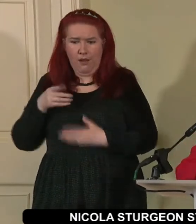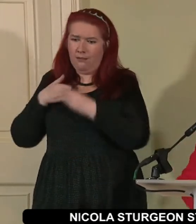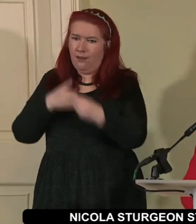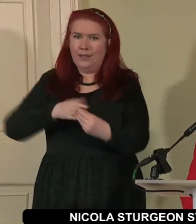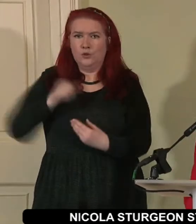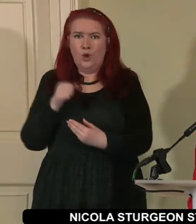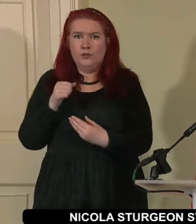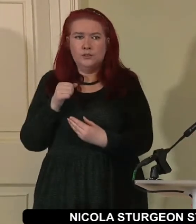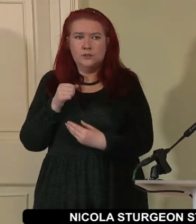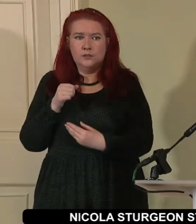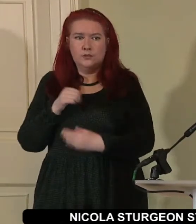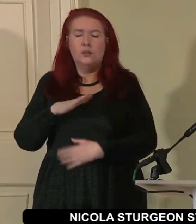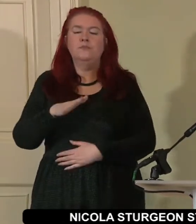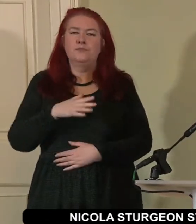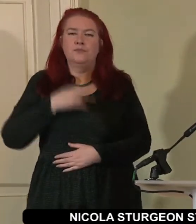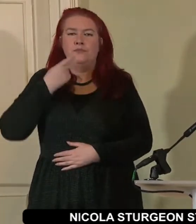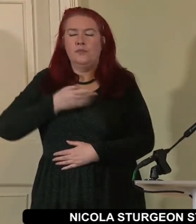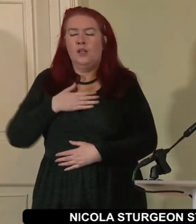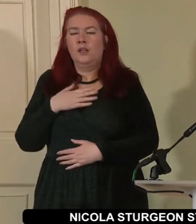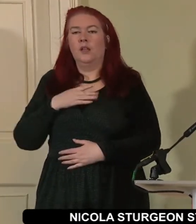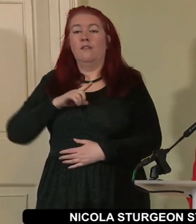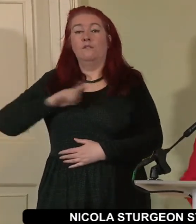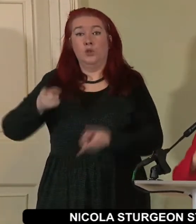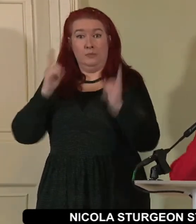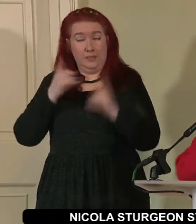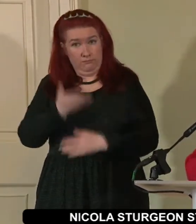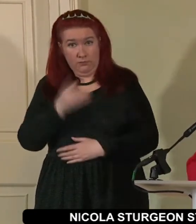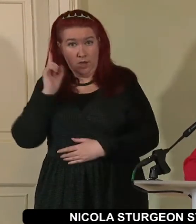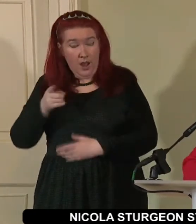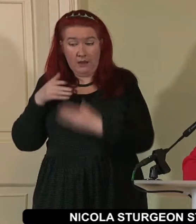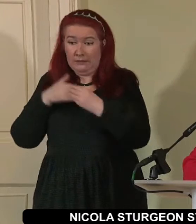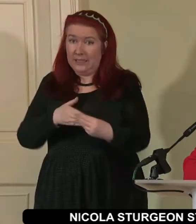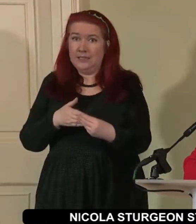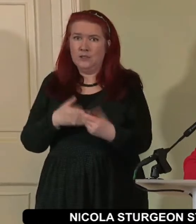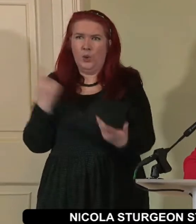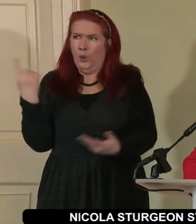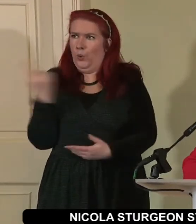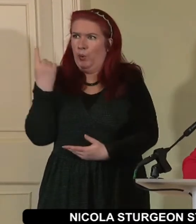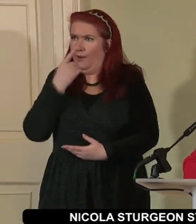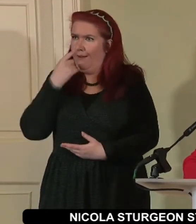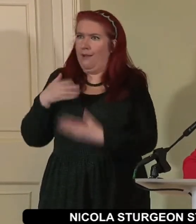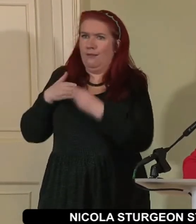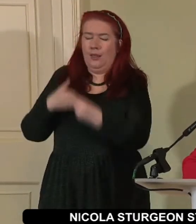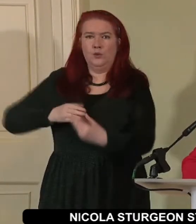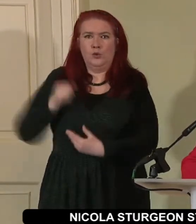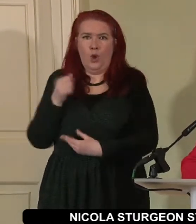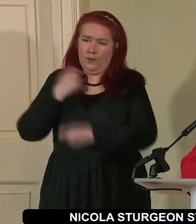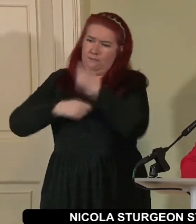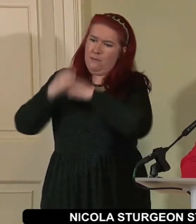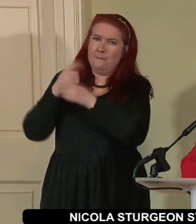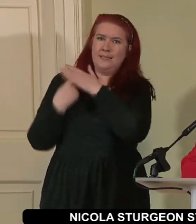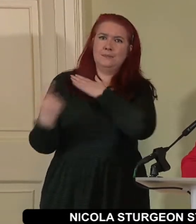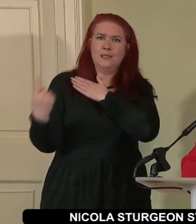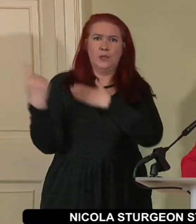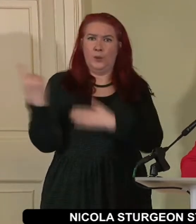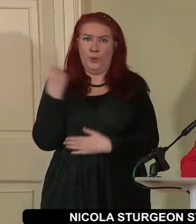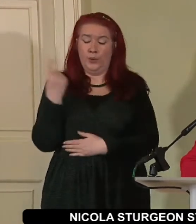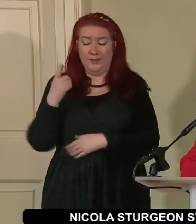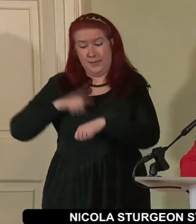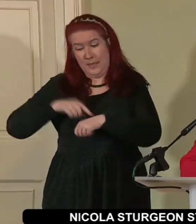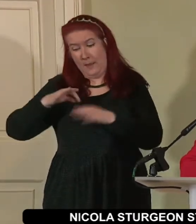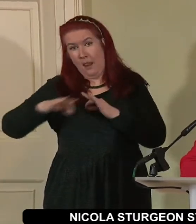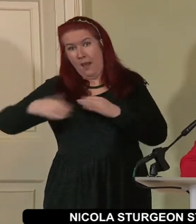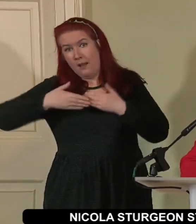independence, Sorry, First Minister, if you can't lead Scotland to independence, who, if anyone, can? And what is the timetable